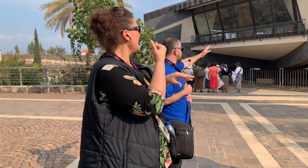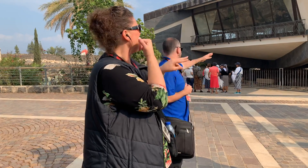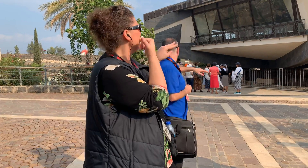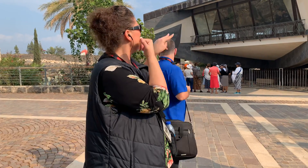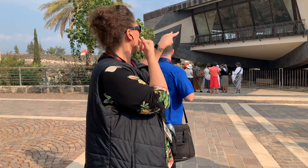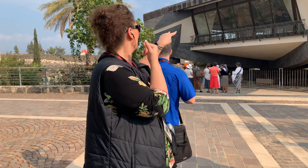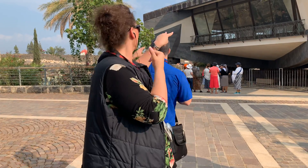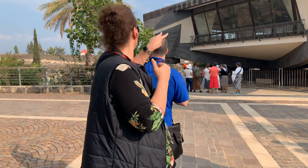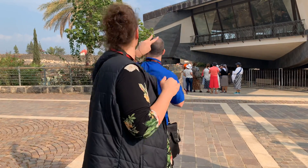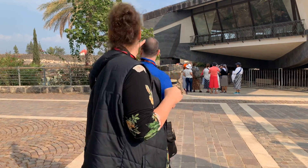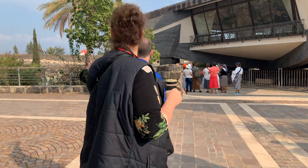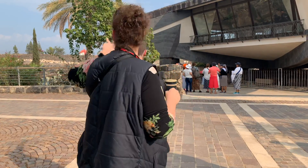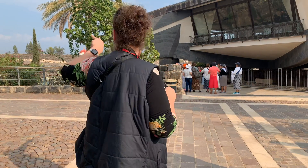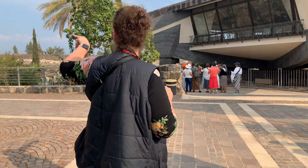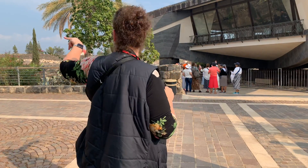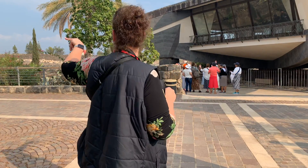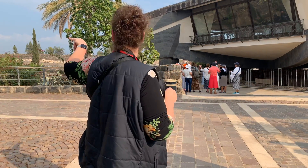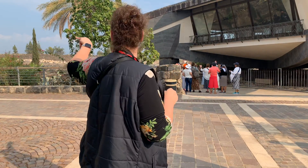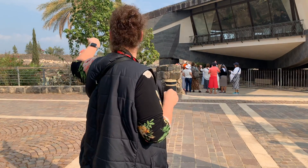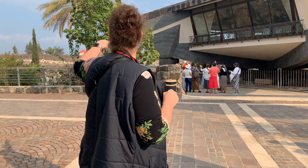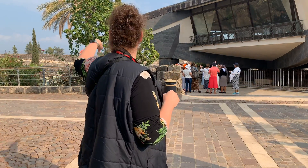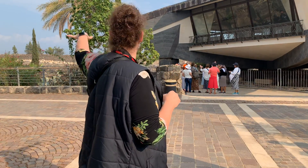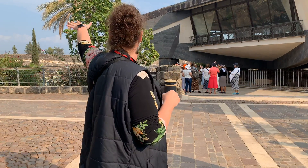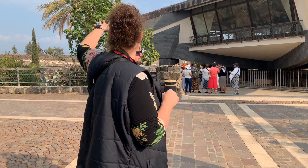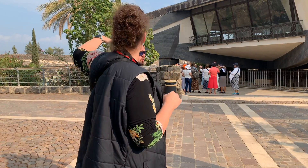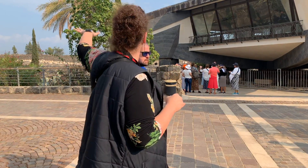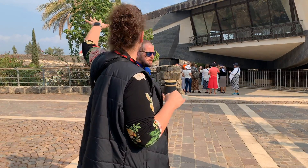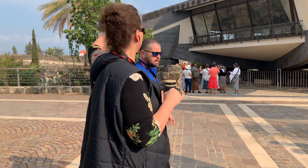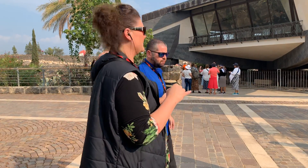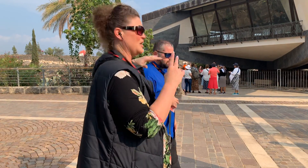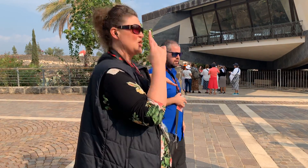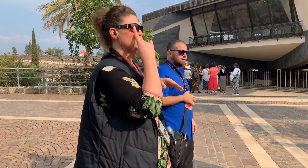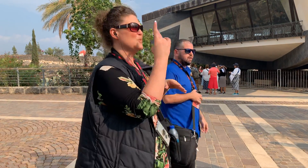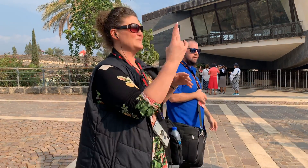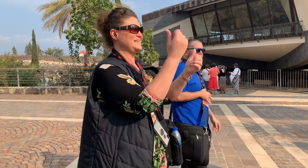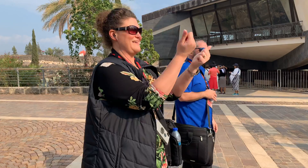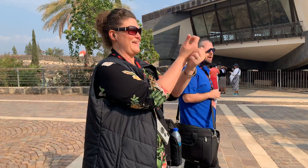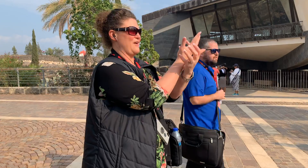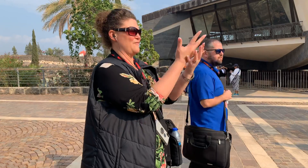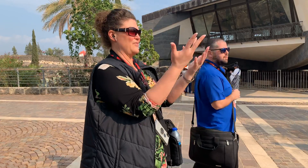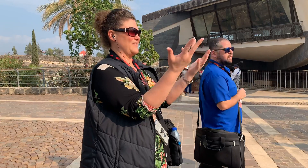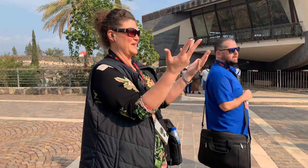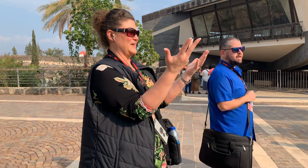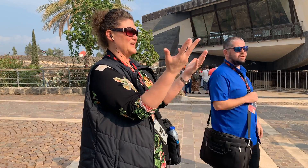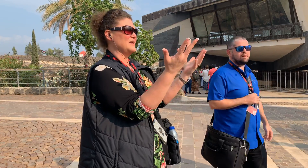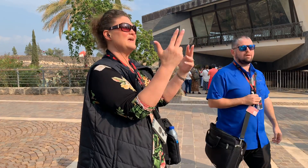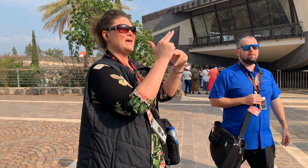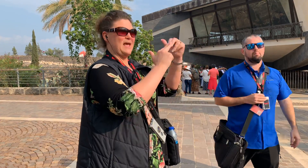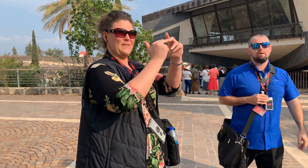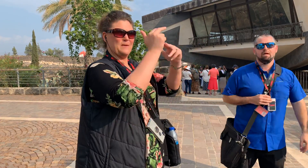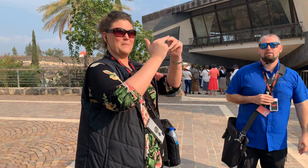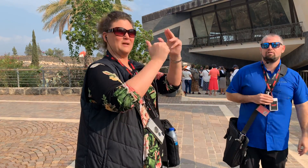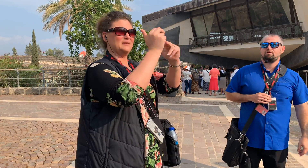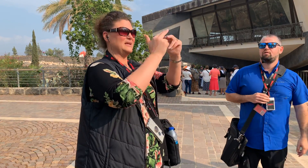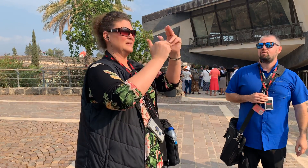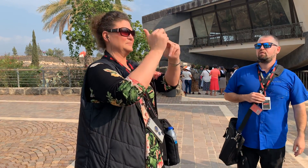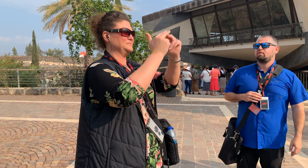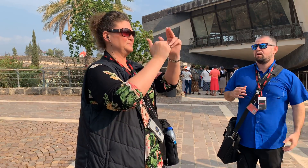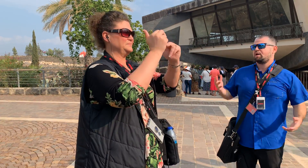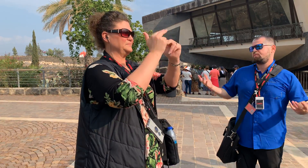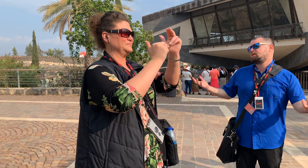at here, and if you look also over here, you will see that everything and every building